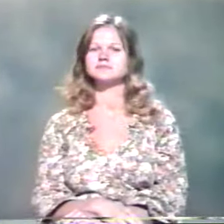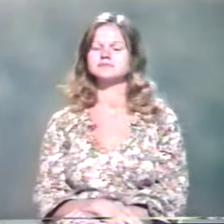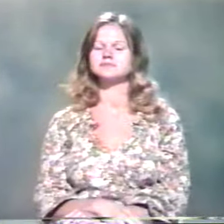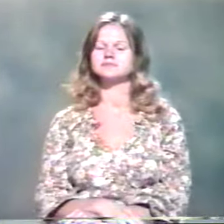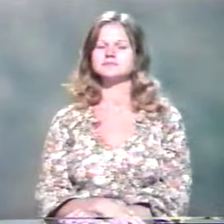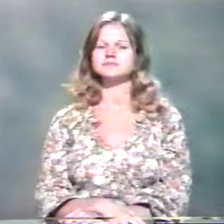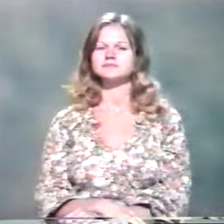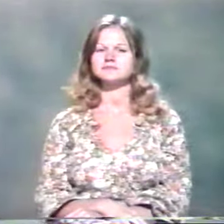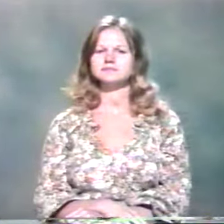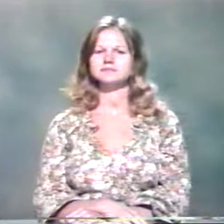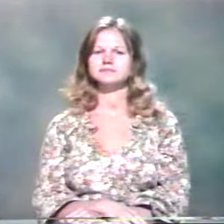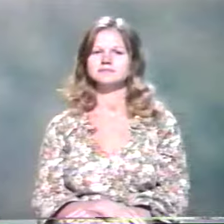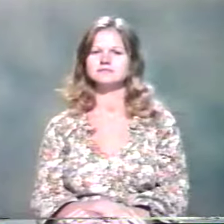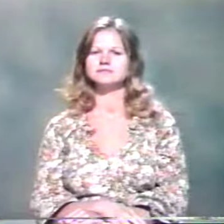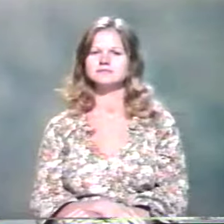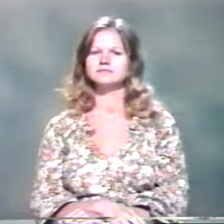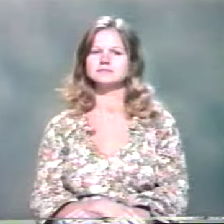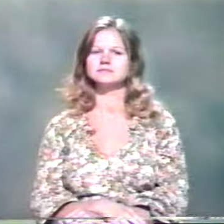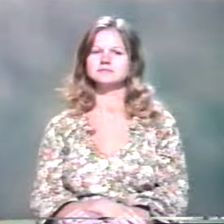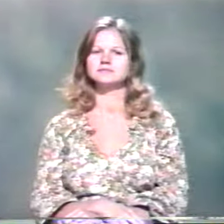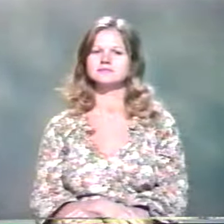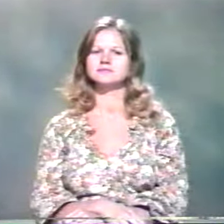She seemed satisfied and went to play with the twins.